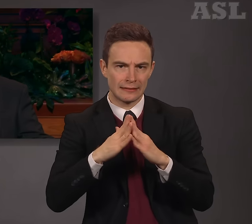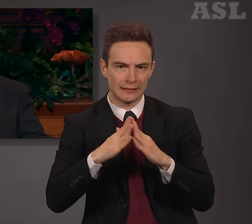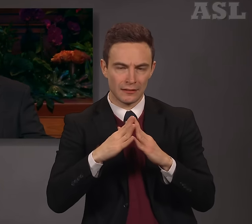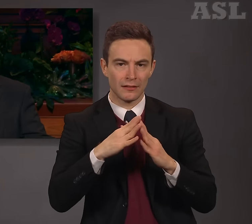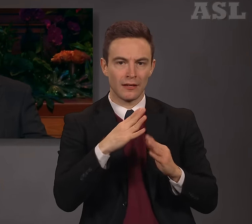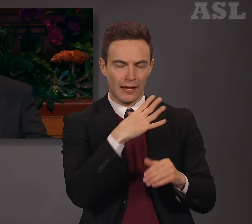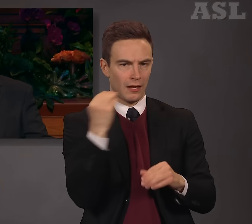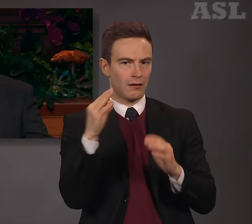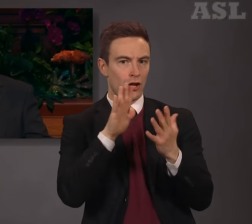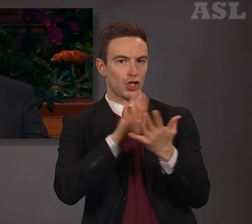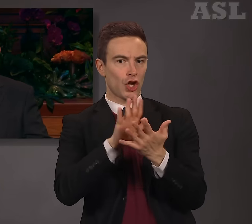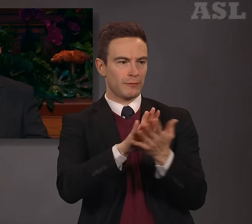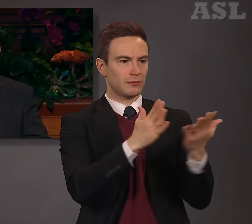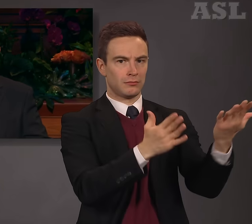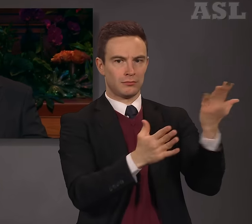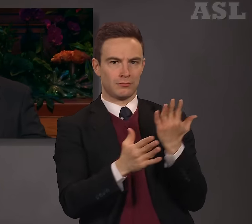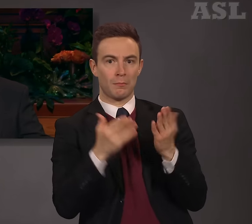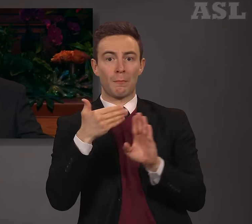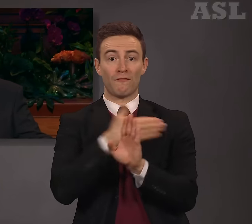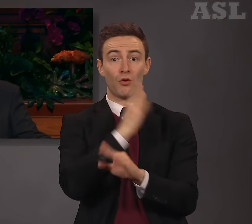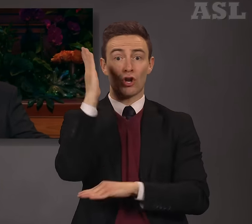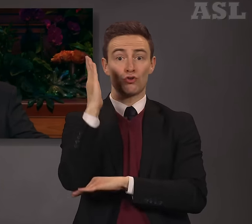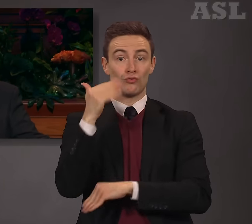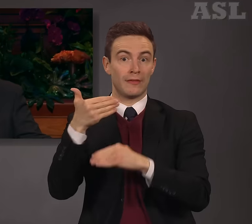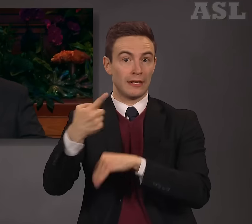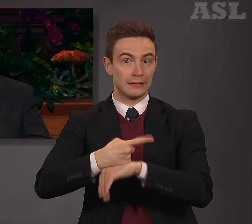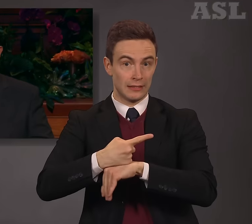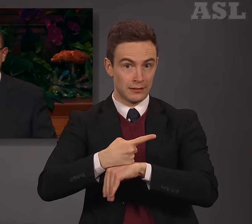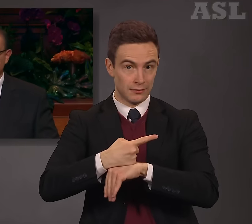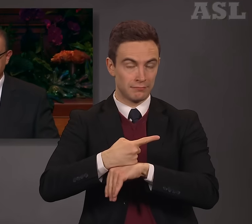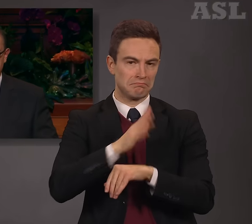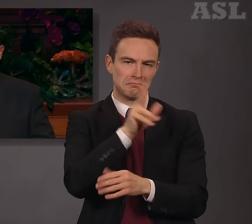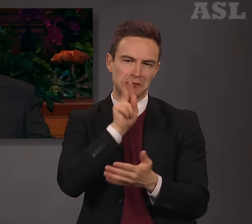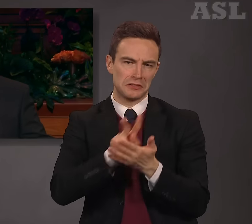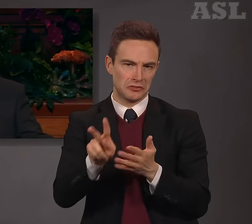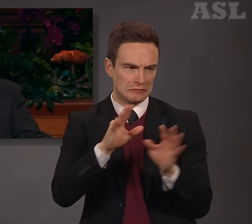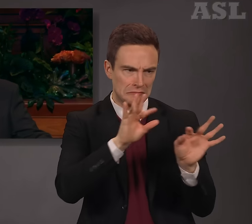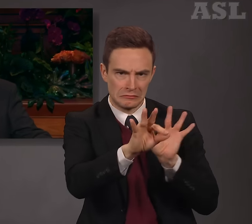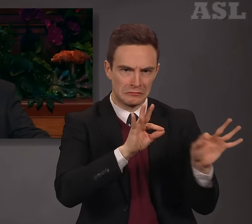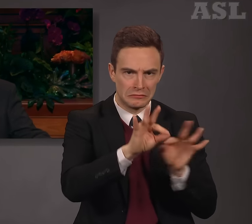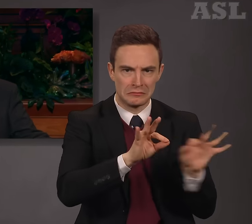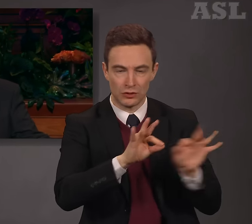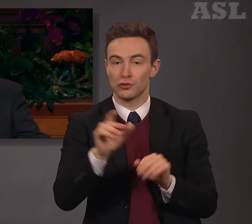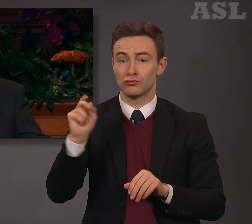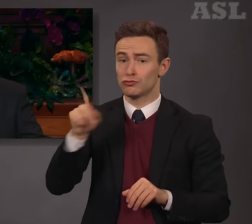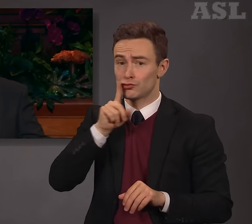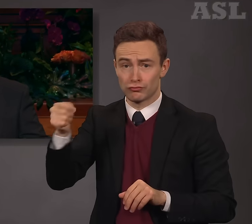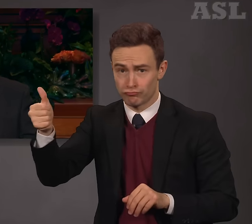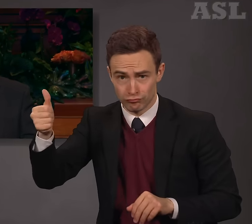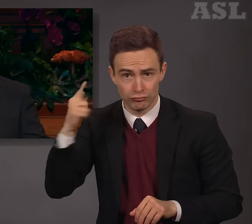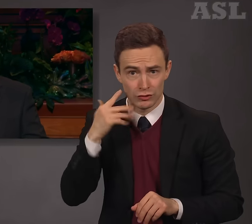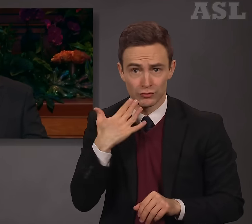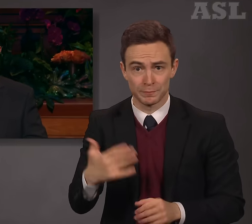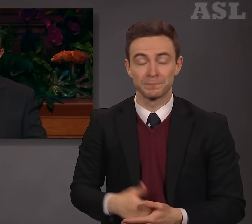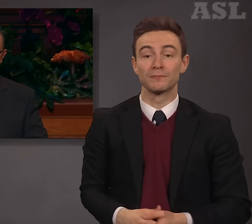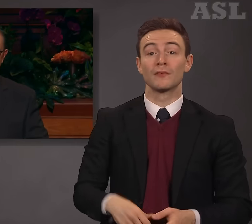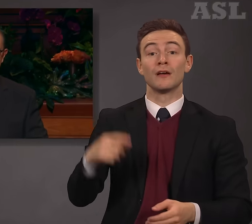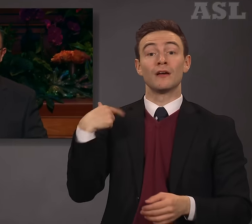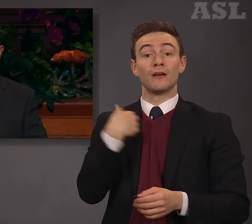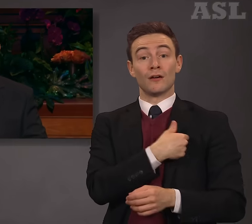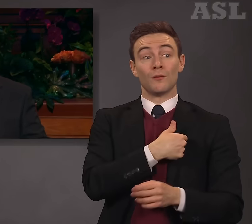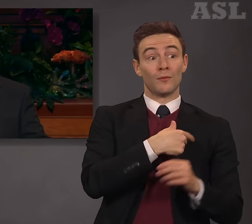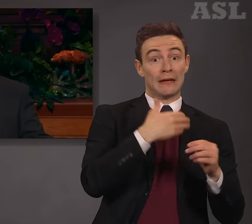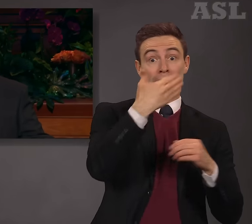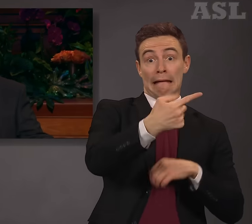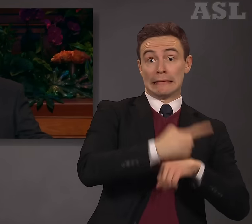the documents before noon the next day. The next day, we moved to the small town and went to the police station